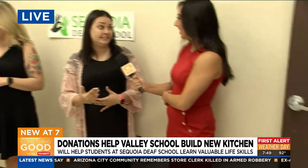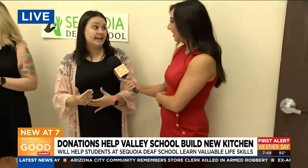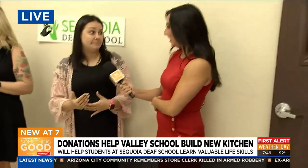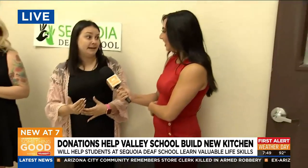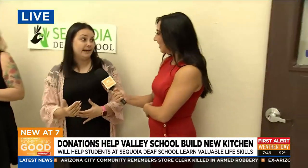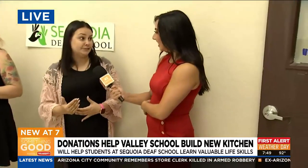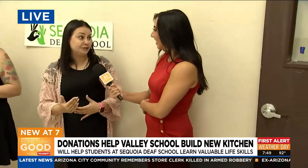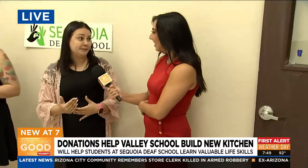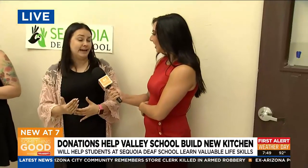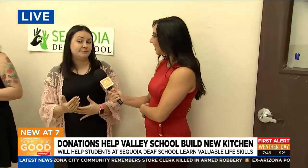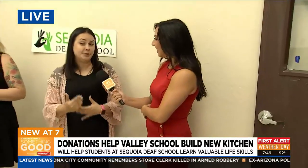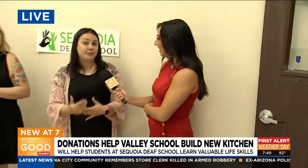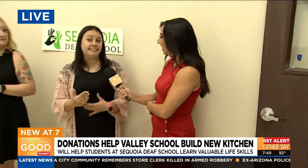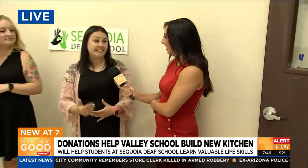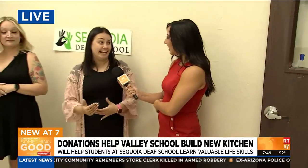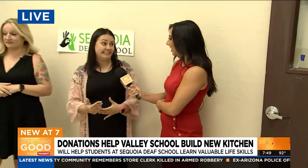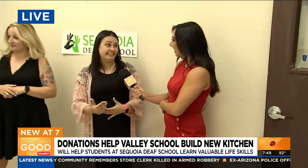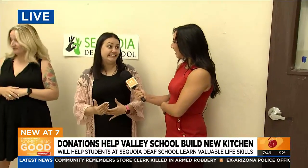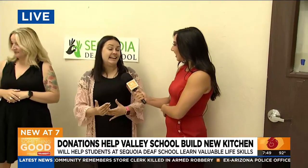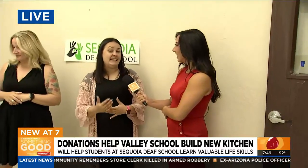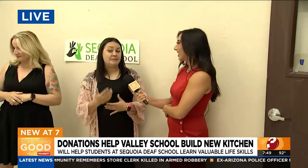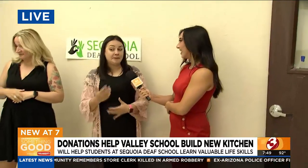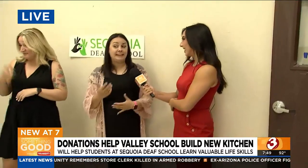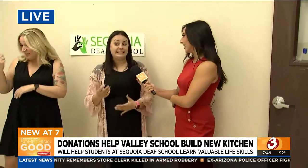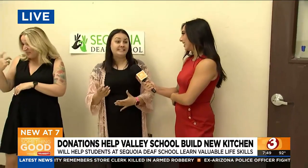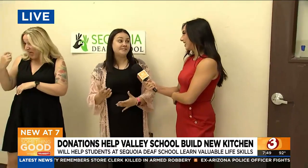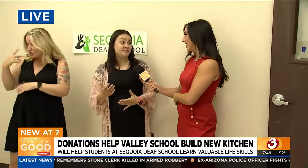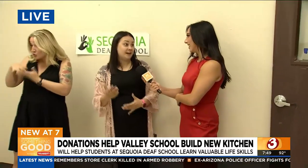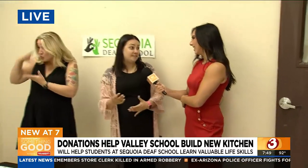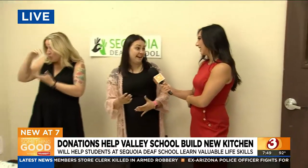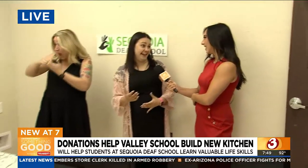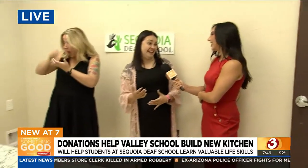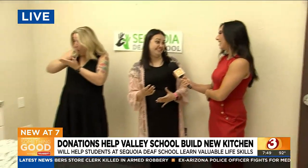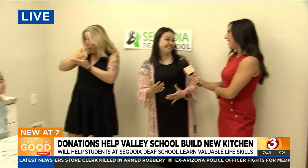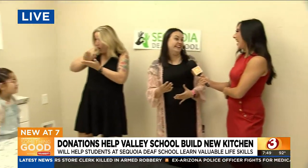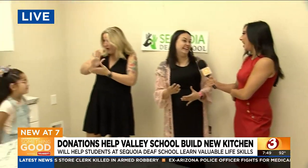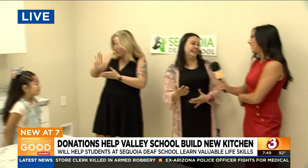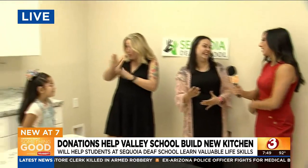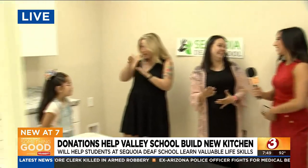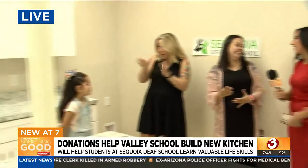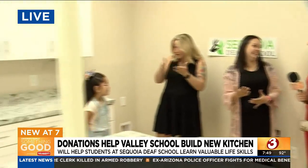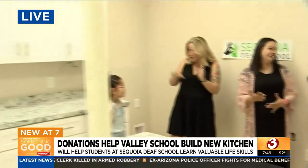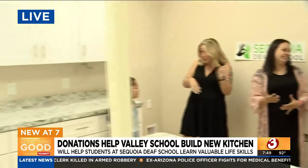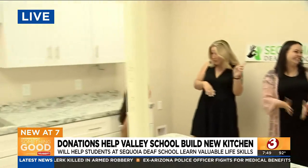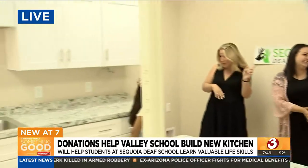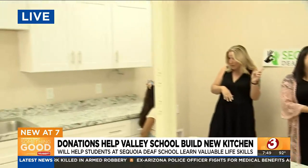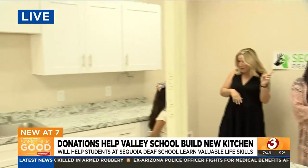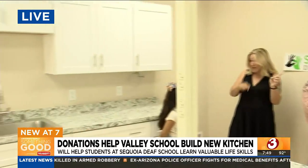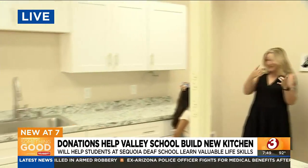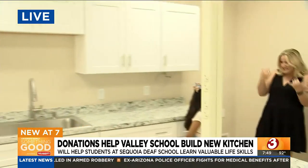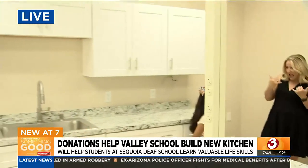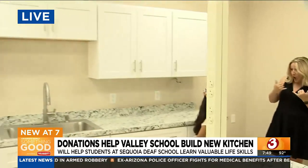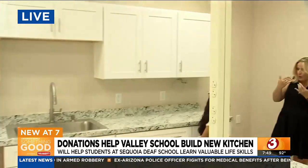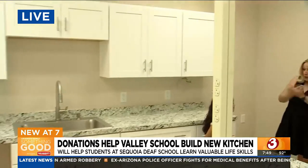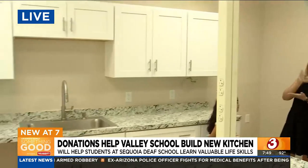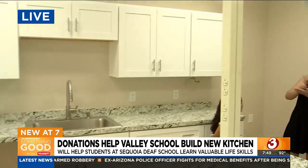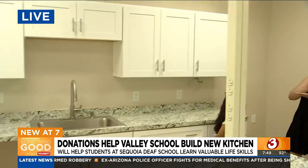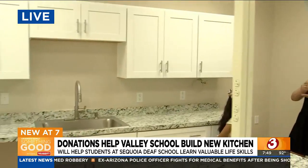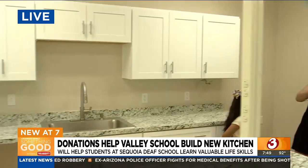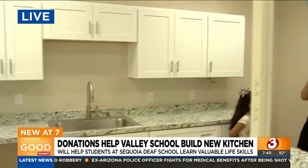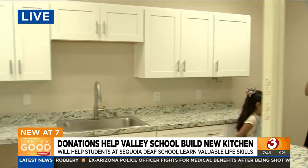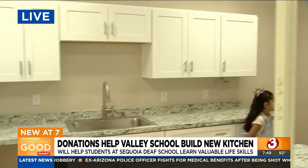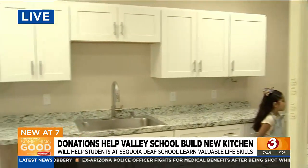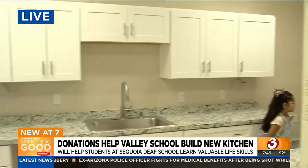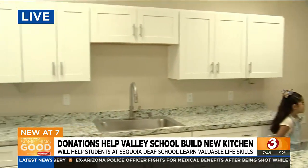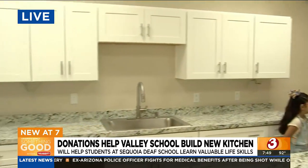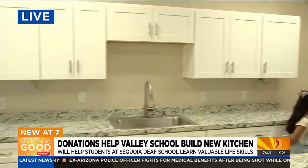cooking inside my classroom, and I'm so excited that we're going to get to do it the right way now. Absolutely. I'm so glad this is happening for you